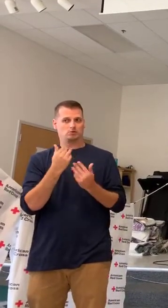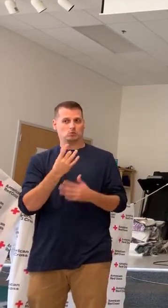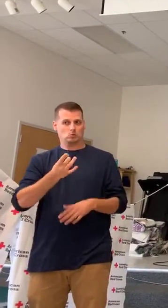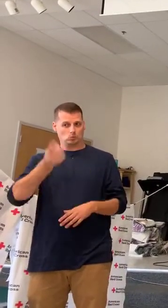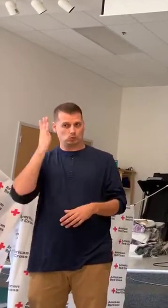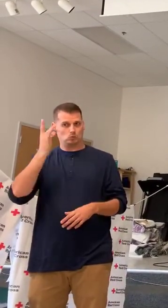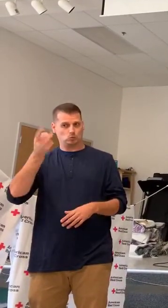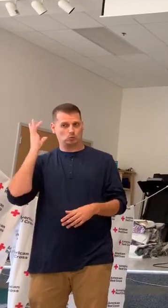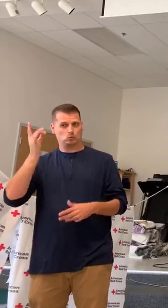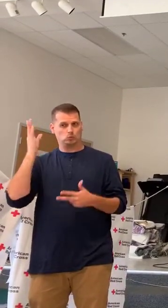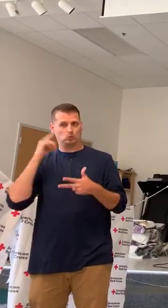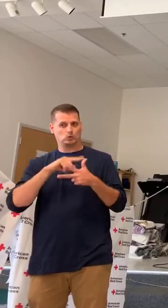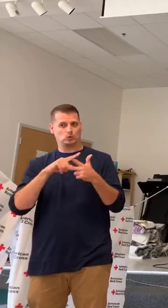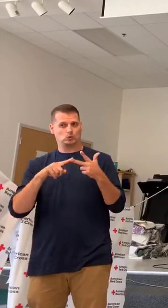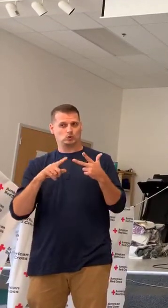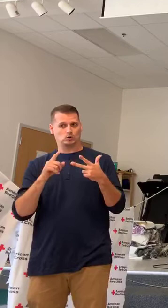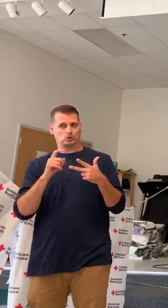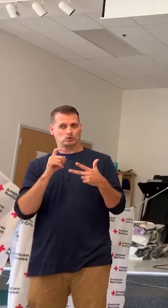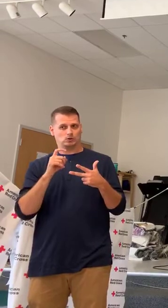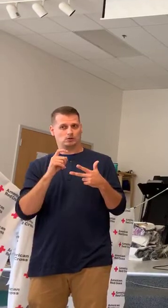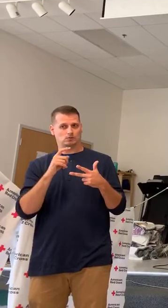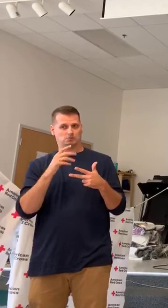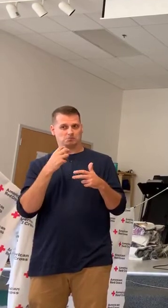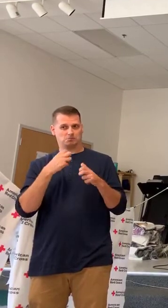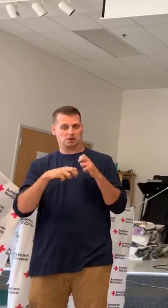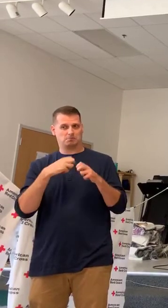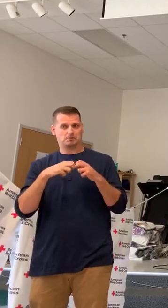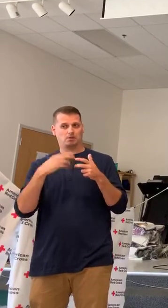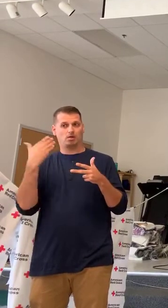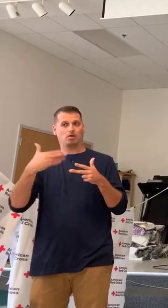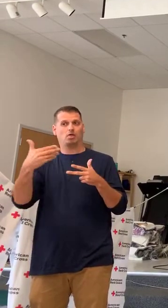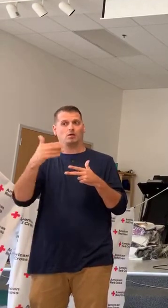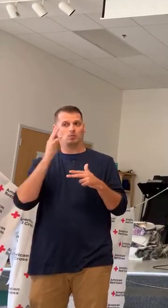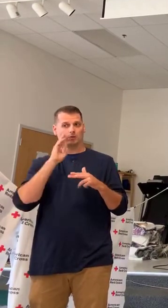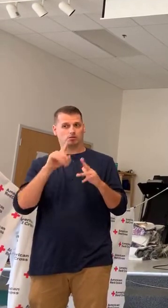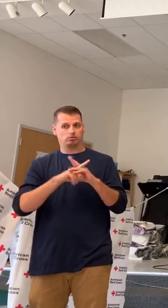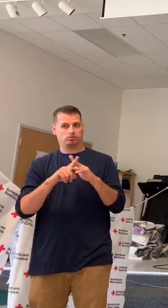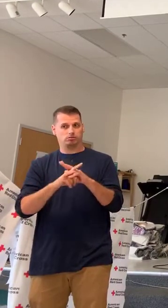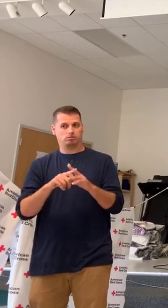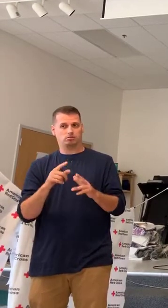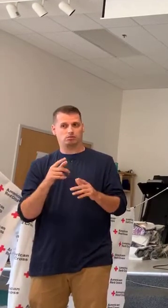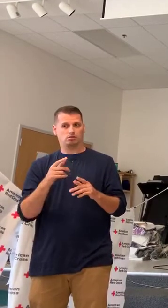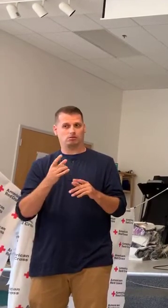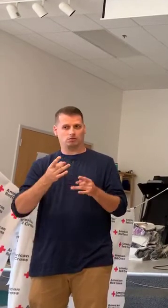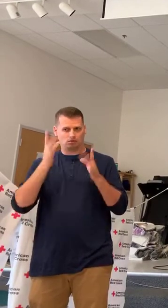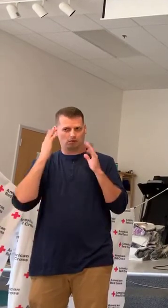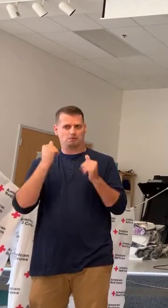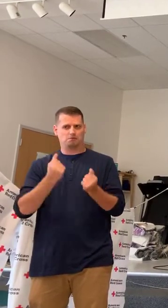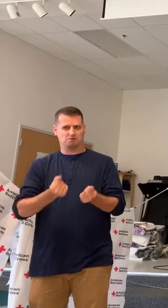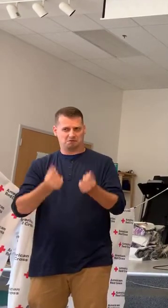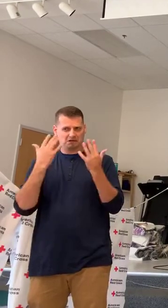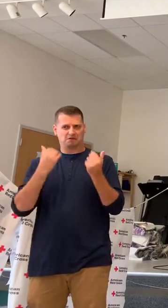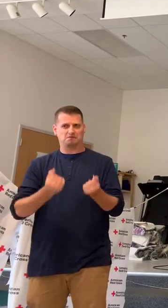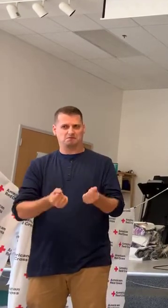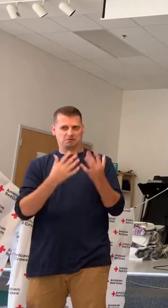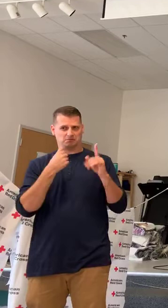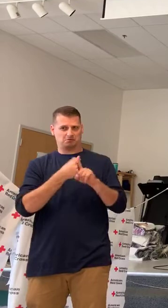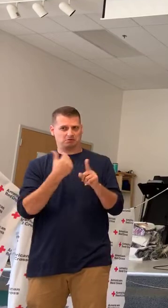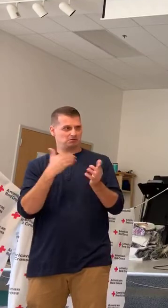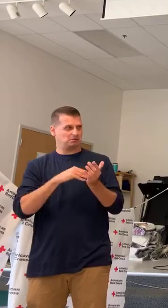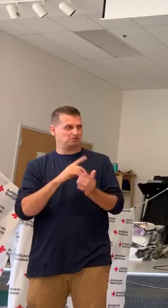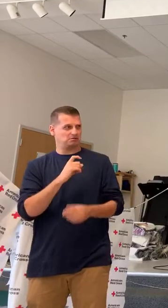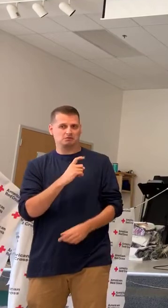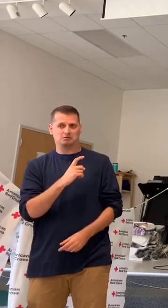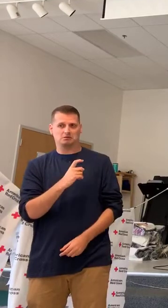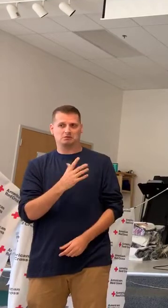get ahead of these things in the future, where the resources are in place? Because we're